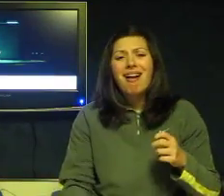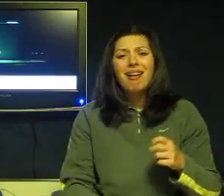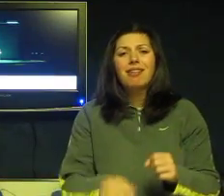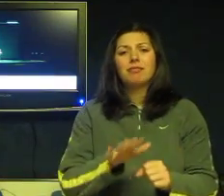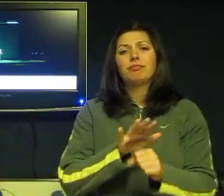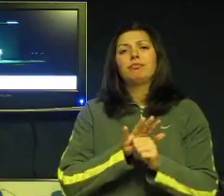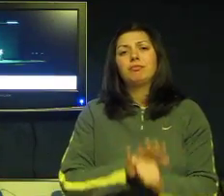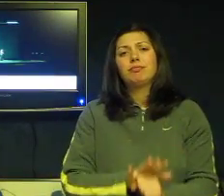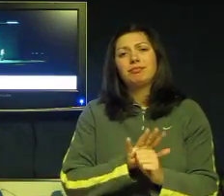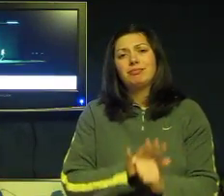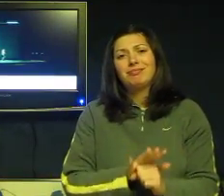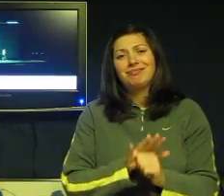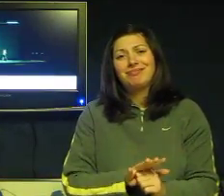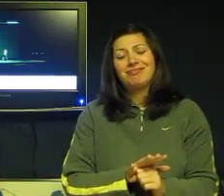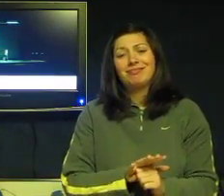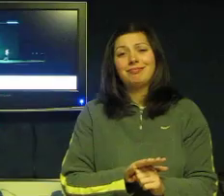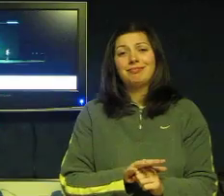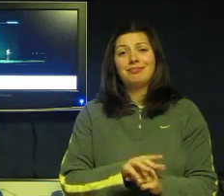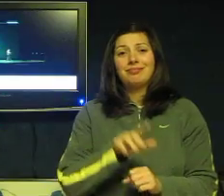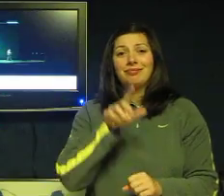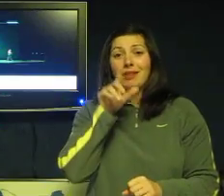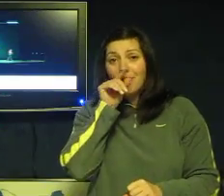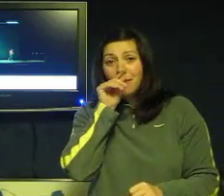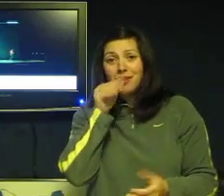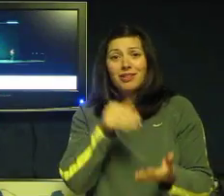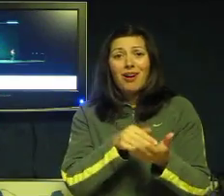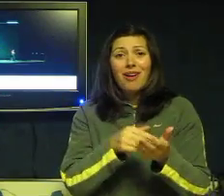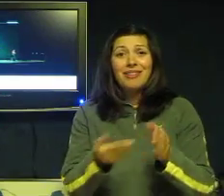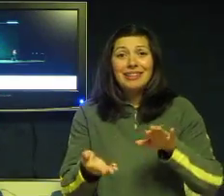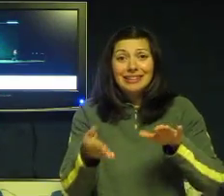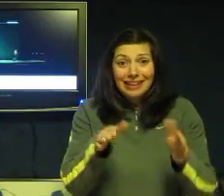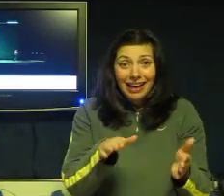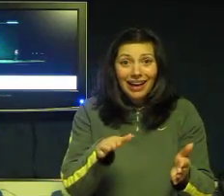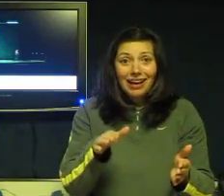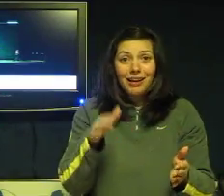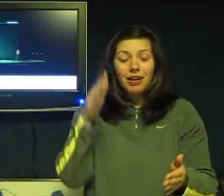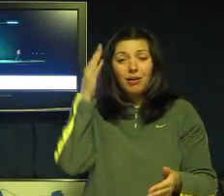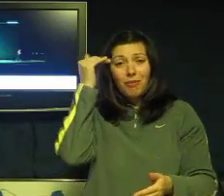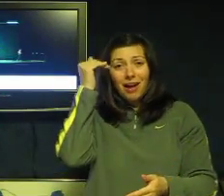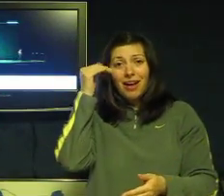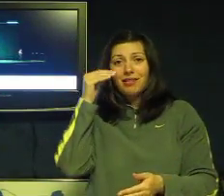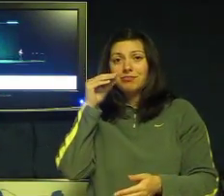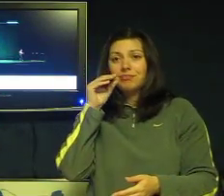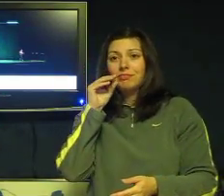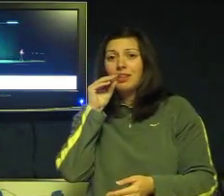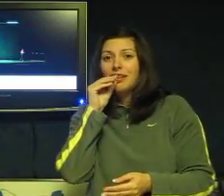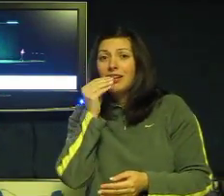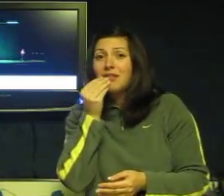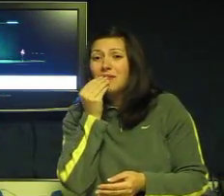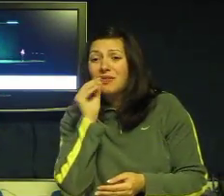hairs. Birds often die, actually, because there's so much work to feed these demanding